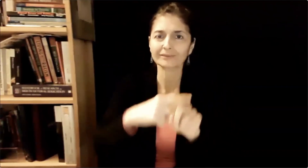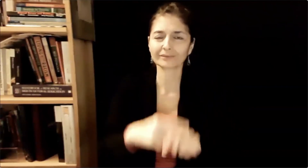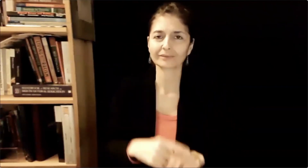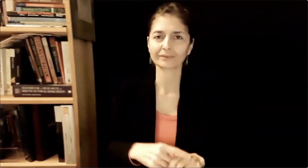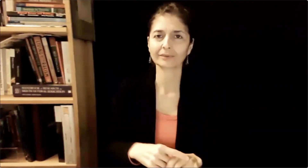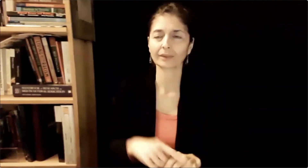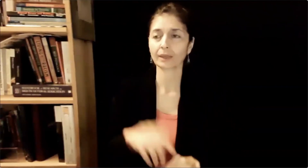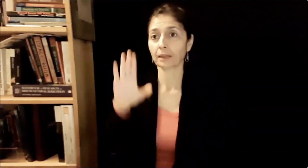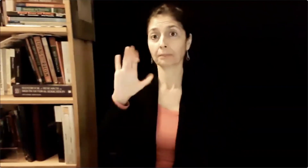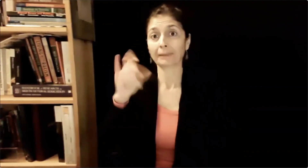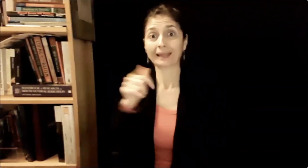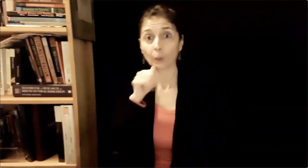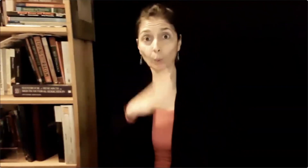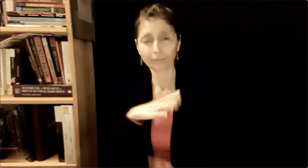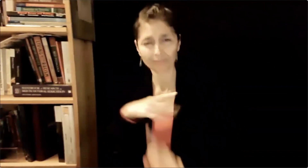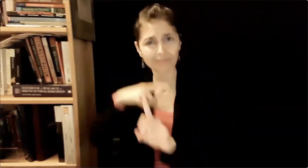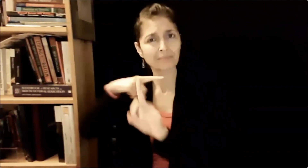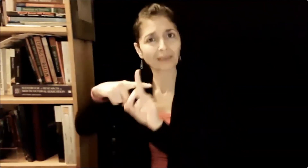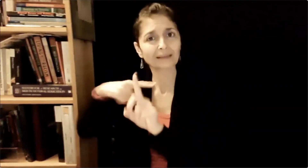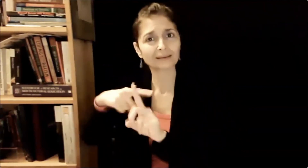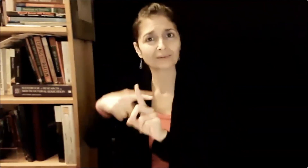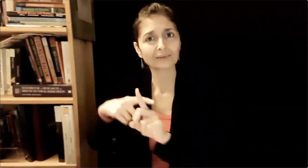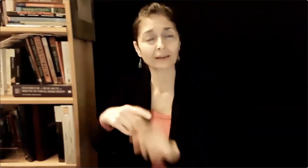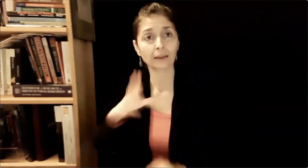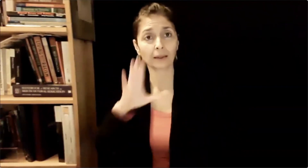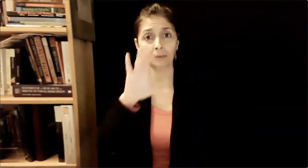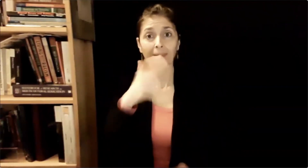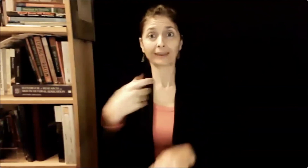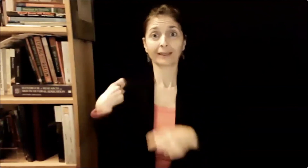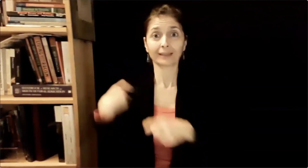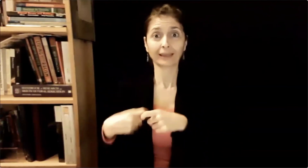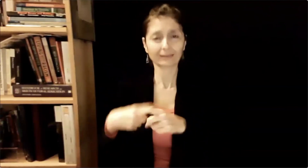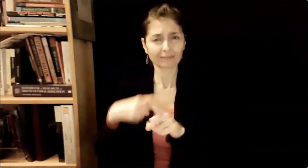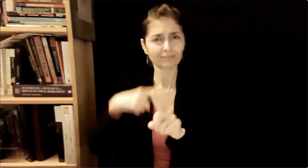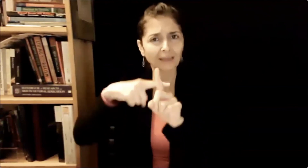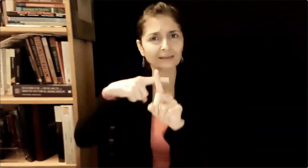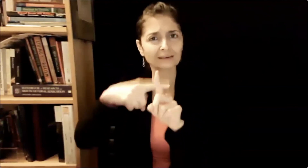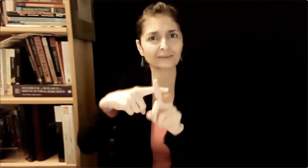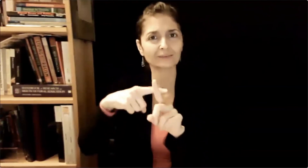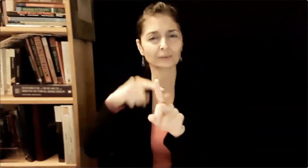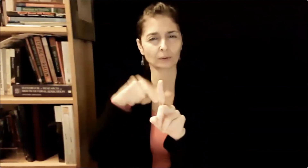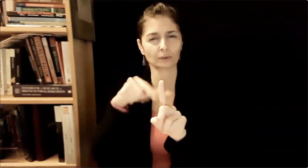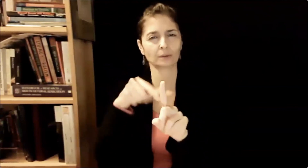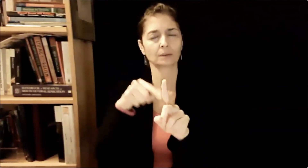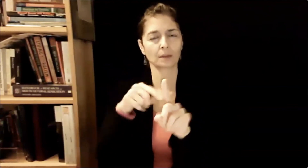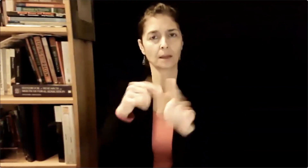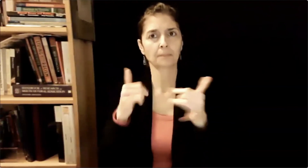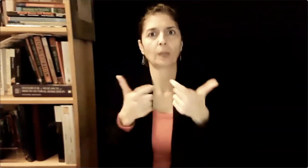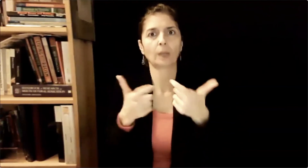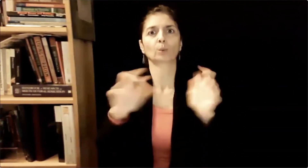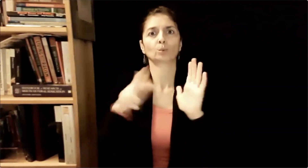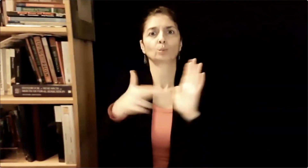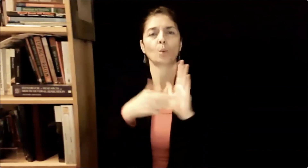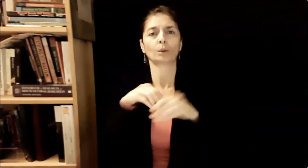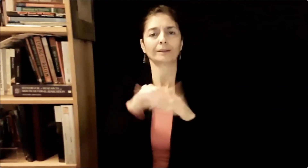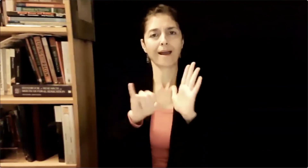one. Being a woman is a positive thing. Being Latinx is a positive thing. That